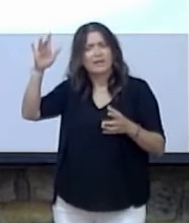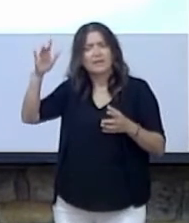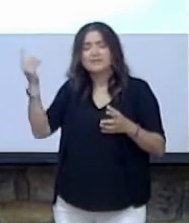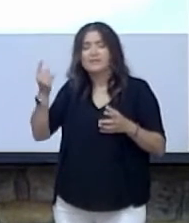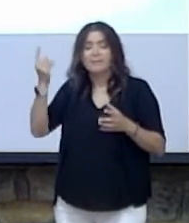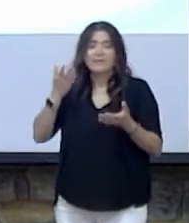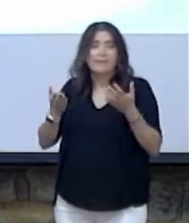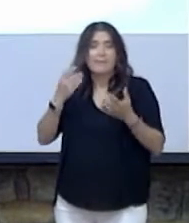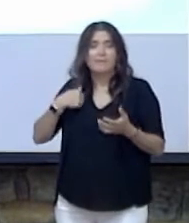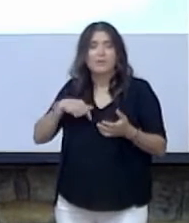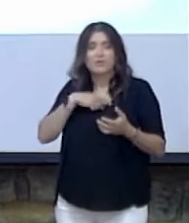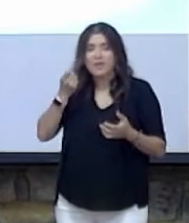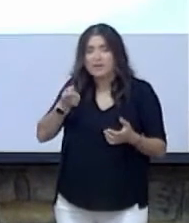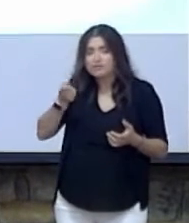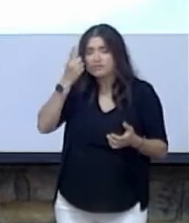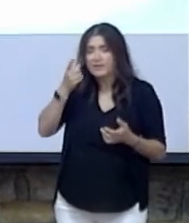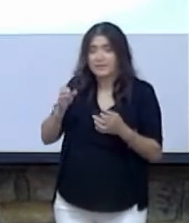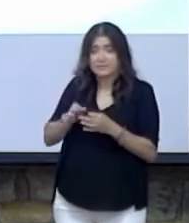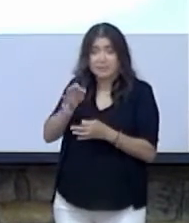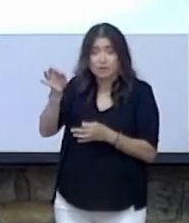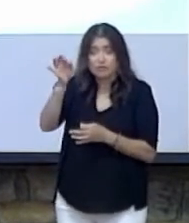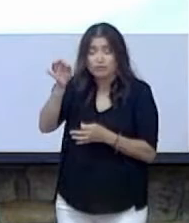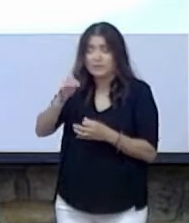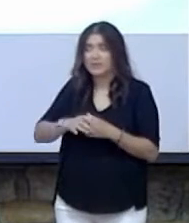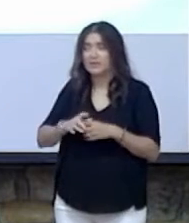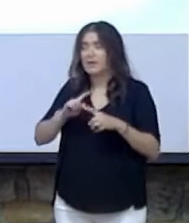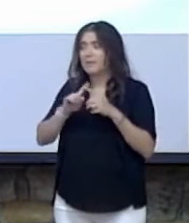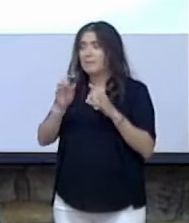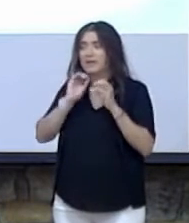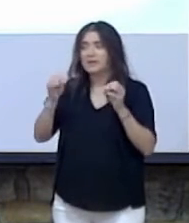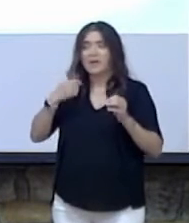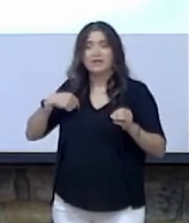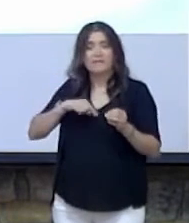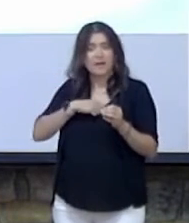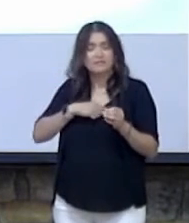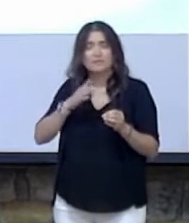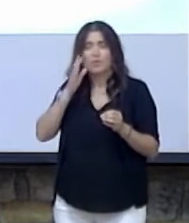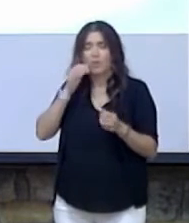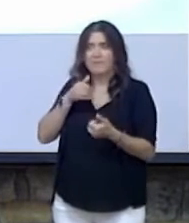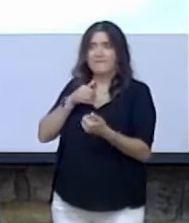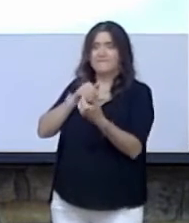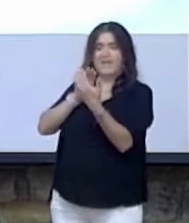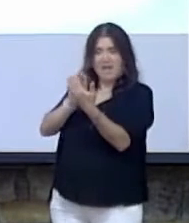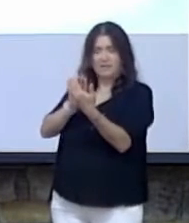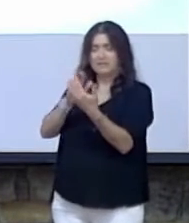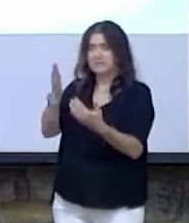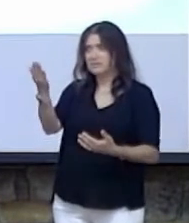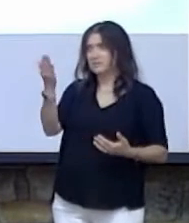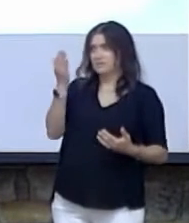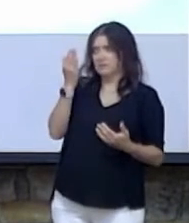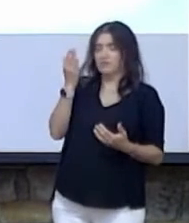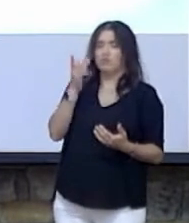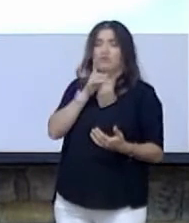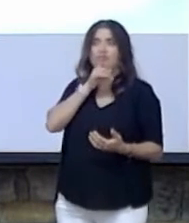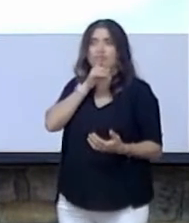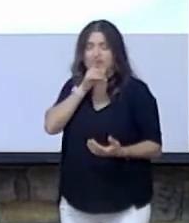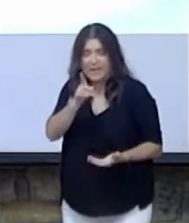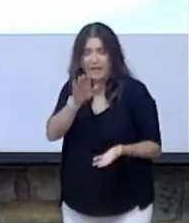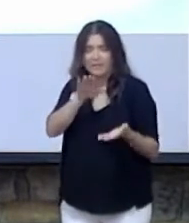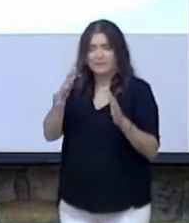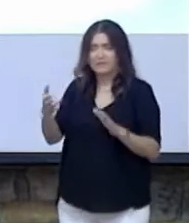we understand spiritually, but none of us will ever be faced with the reality of a death on a Roman